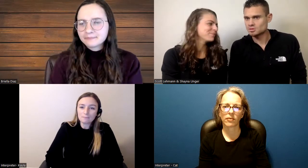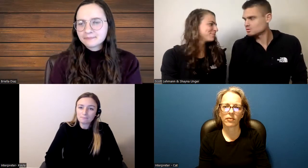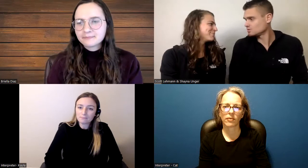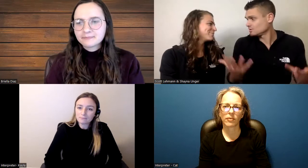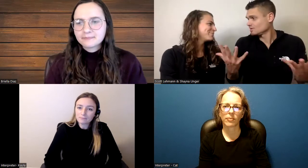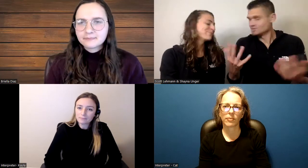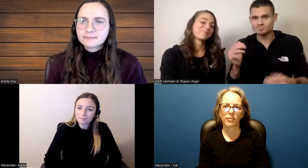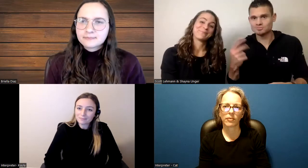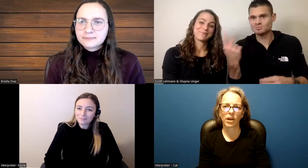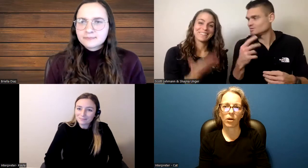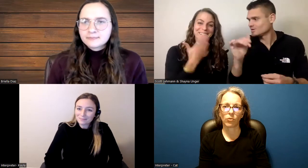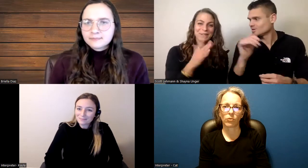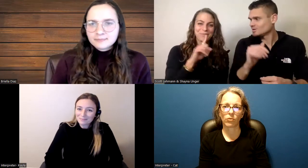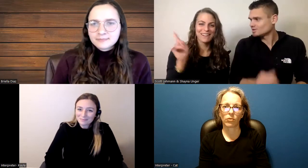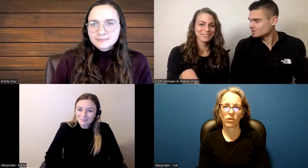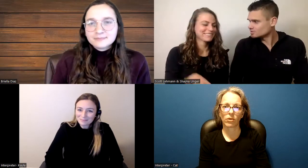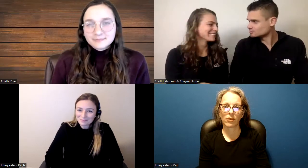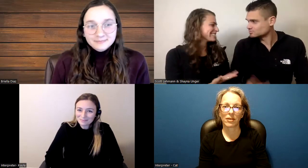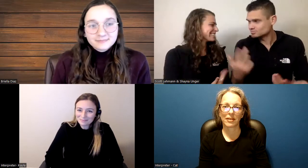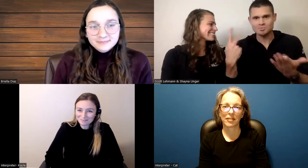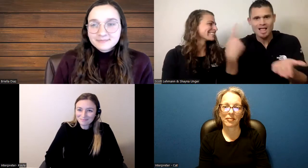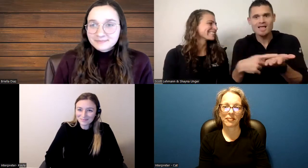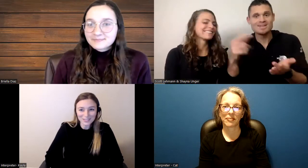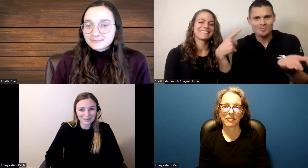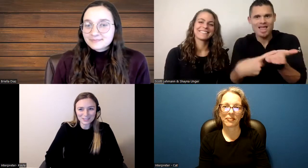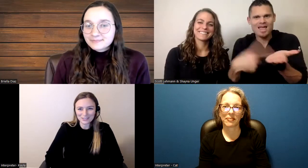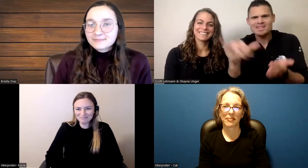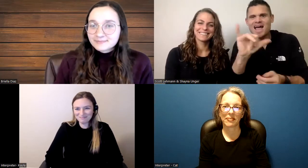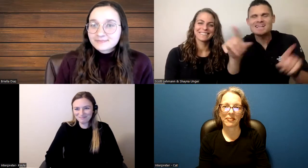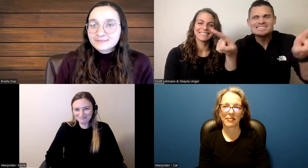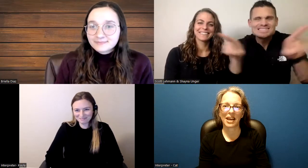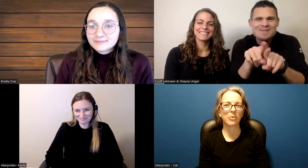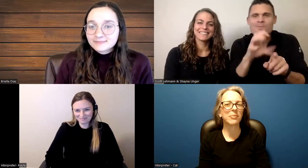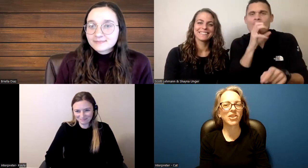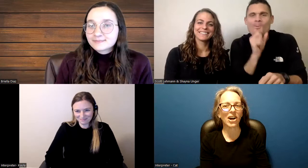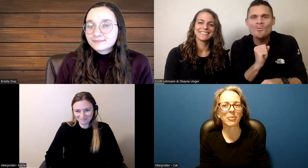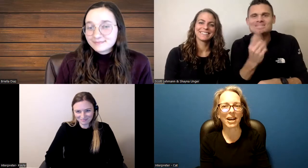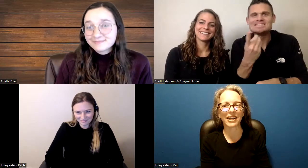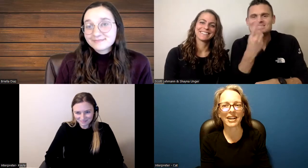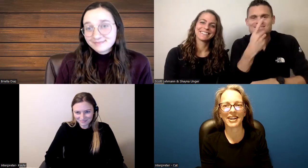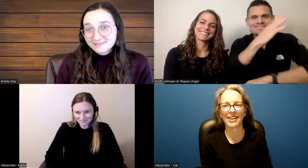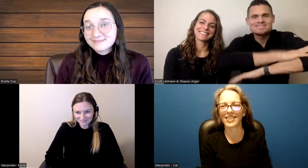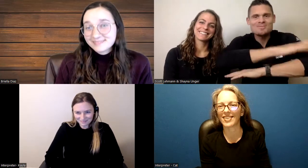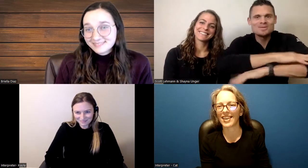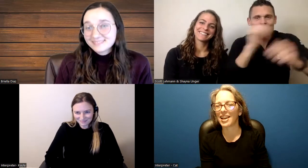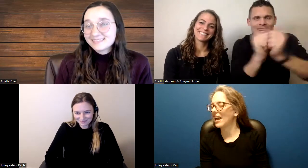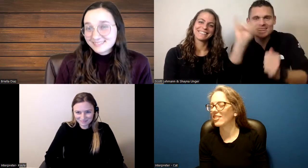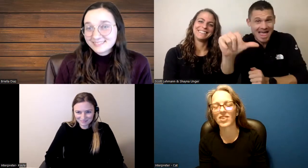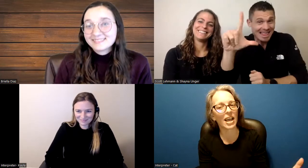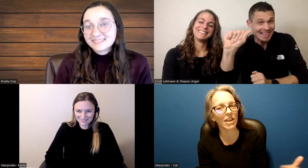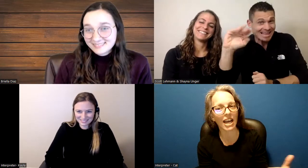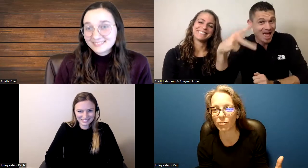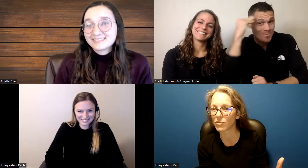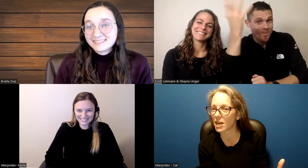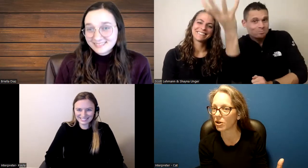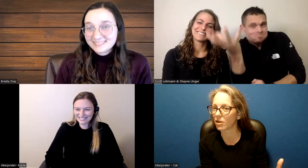climb? Oh, it's a good question. Yeah, we've been talking about it. You know, it's the same at the